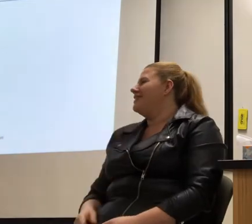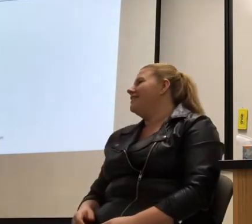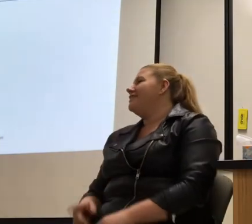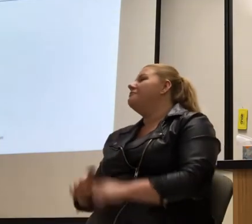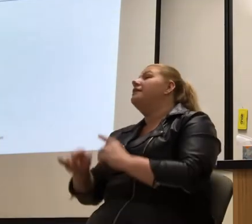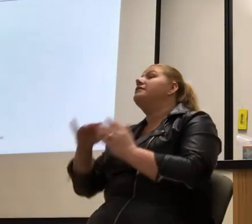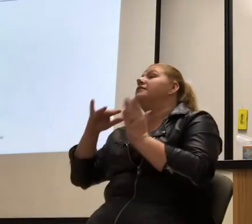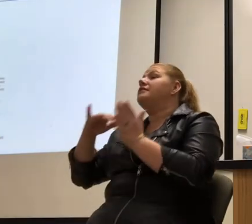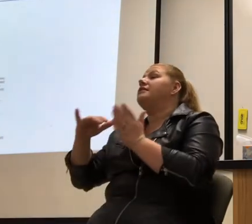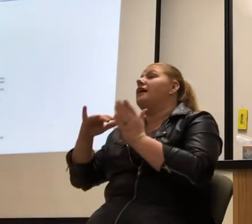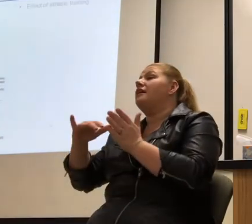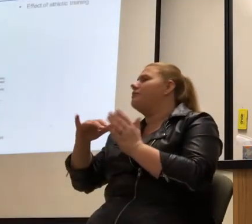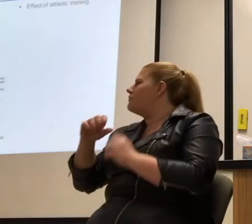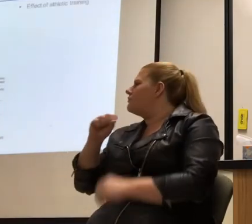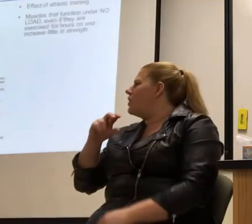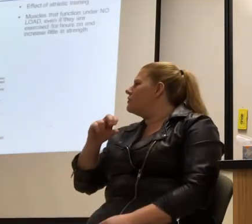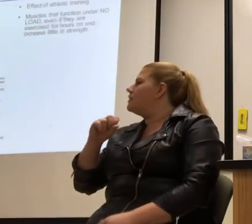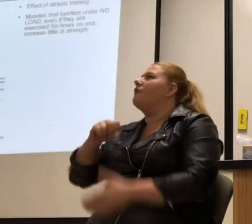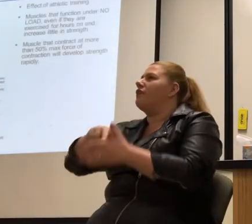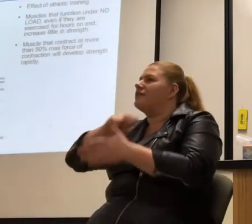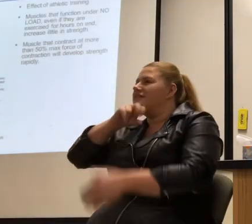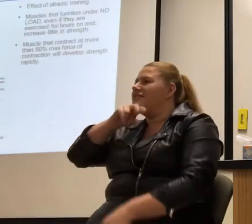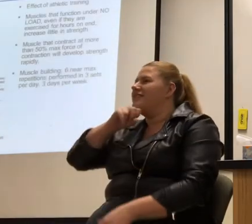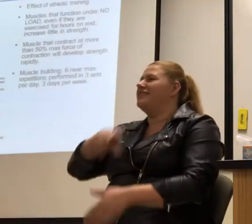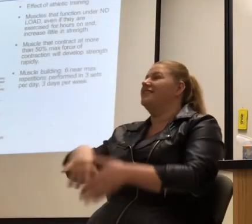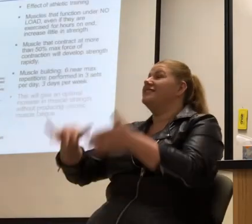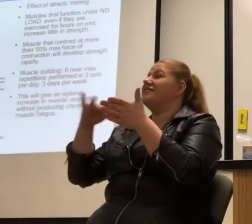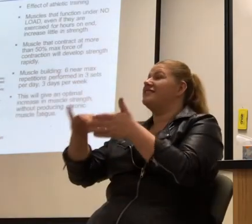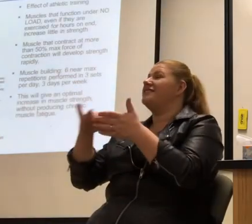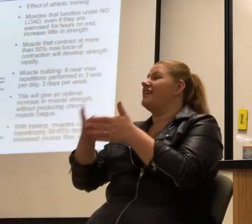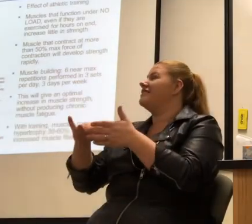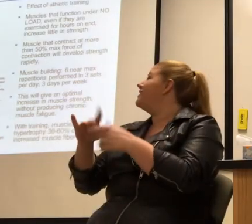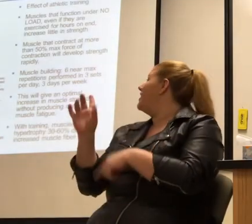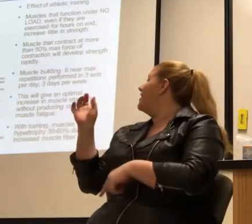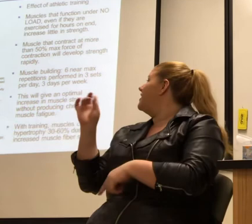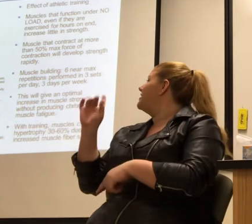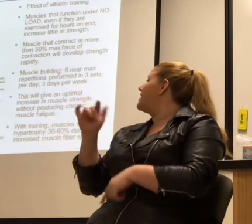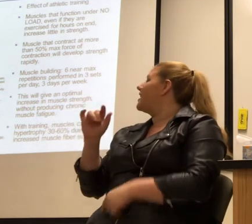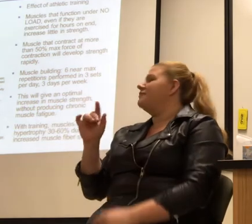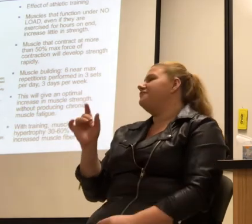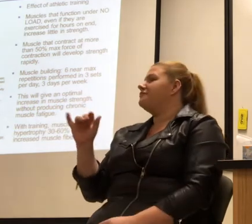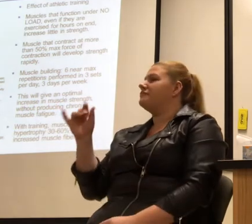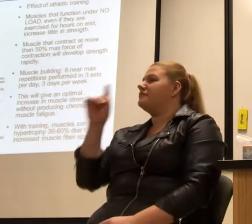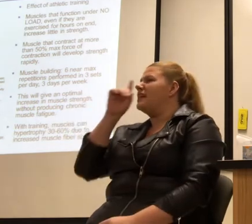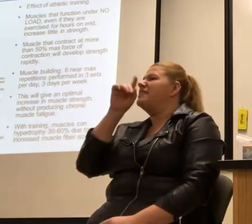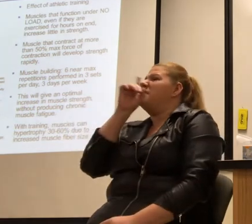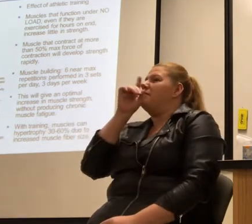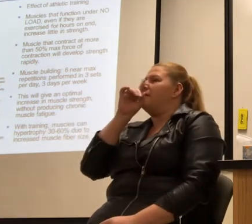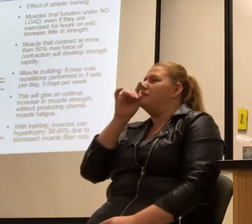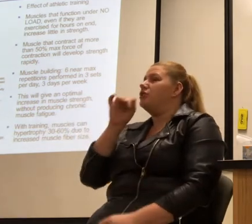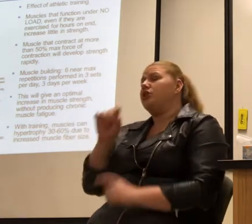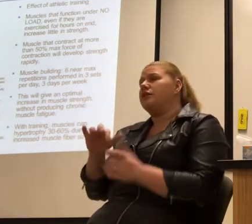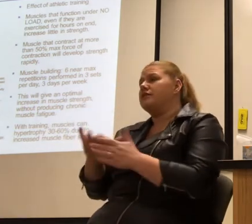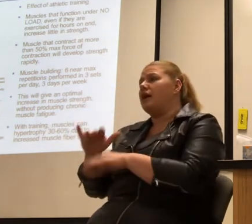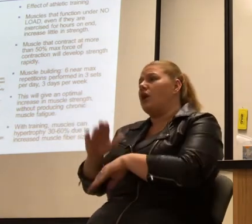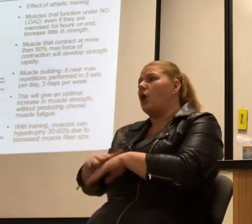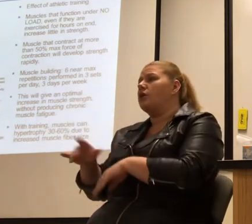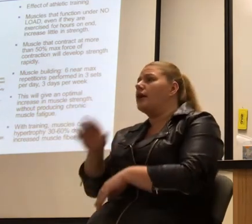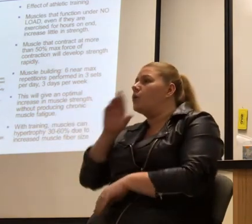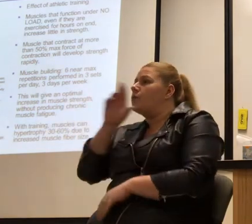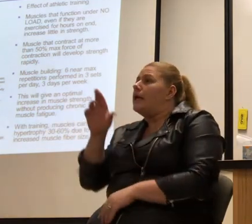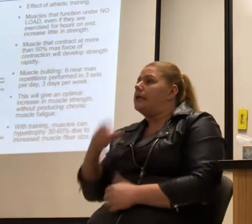setup, whether you're studying in a simulation or on a real animal. And so if you're a